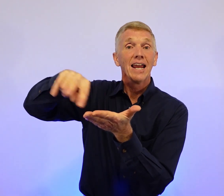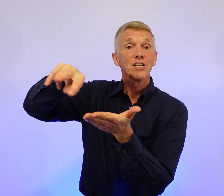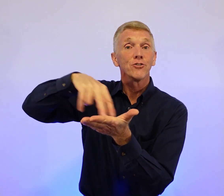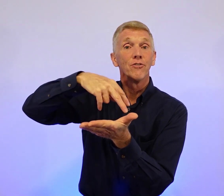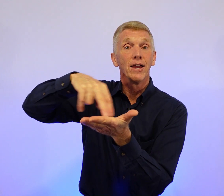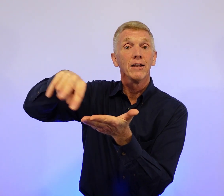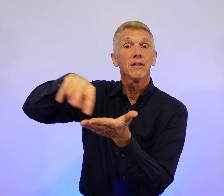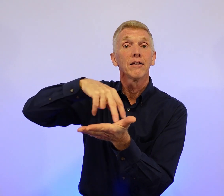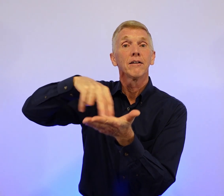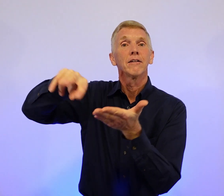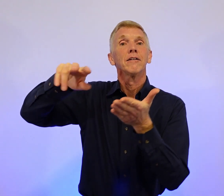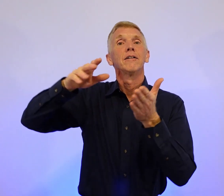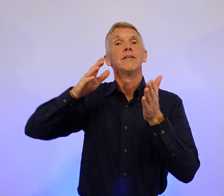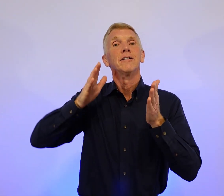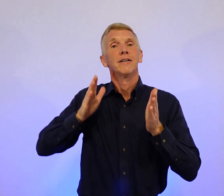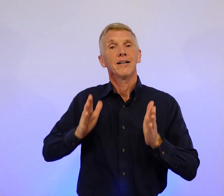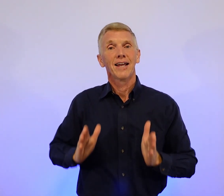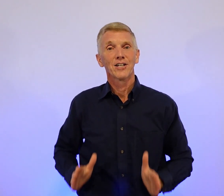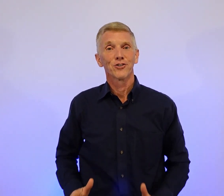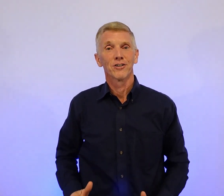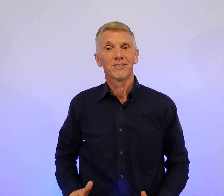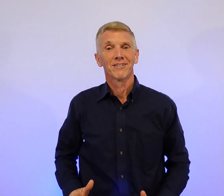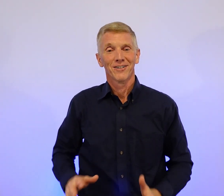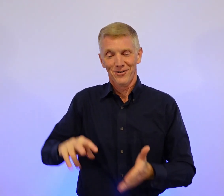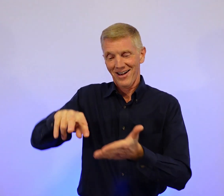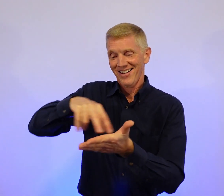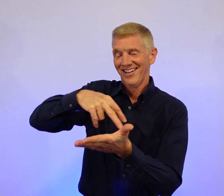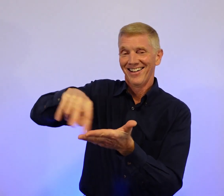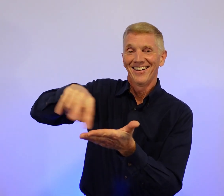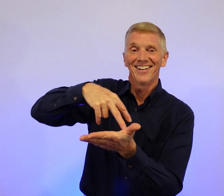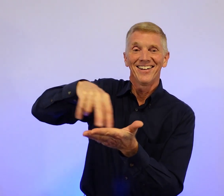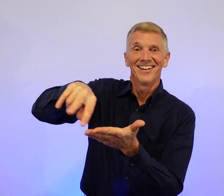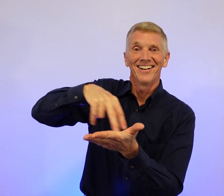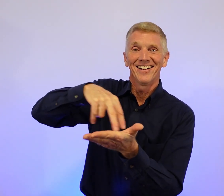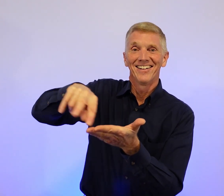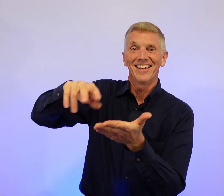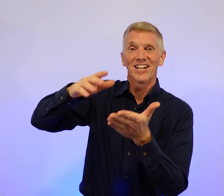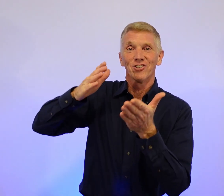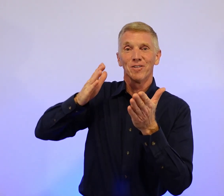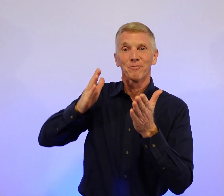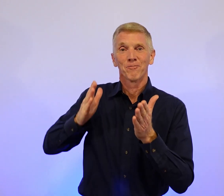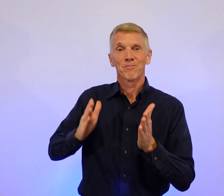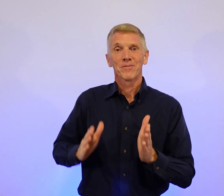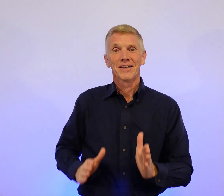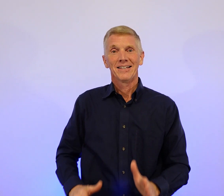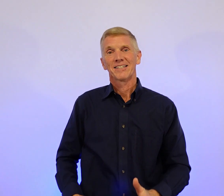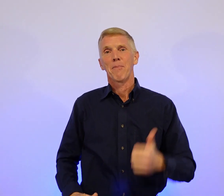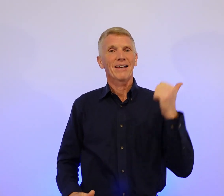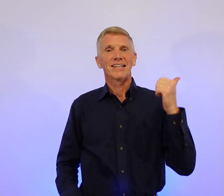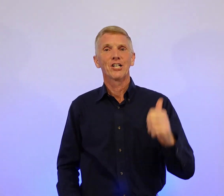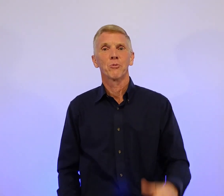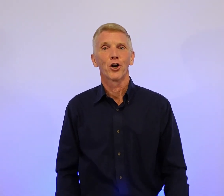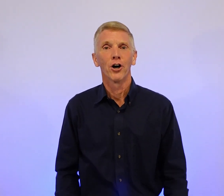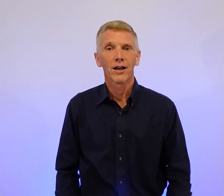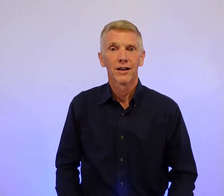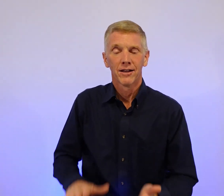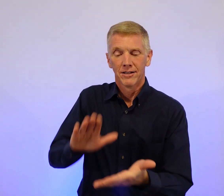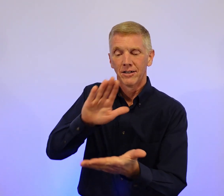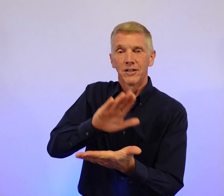dancer then, a dancer. Okay, a dancer. Let's get back in the kitchen with a cook.